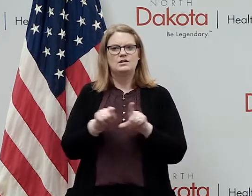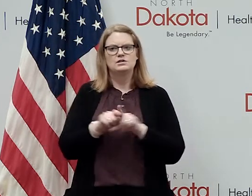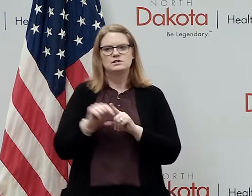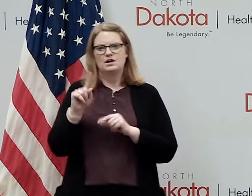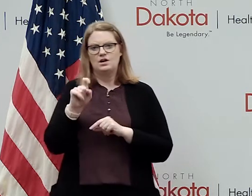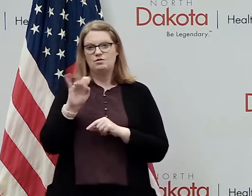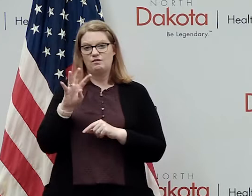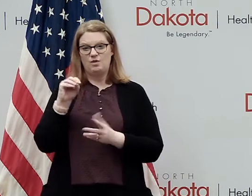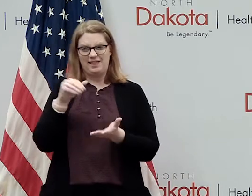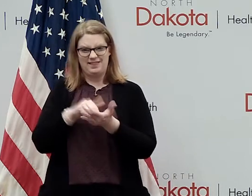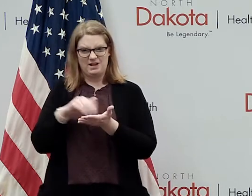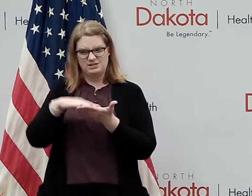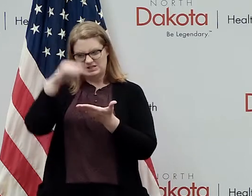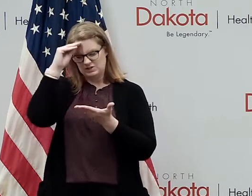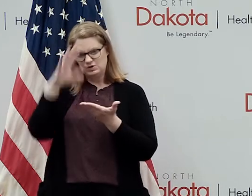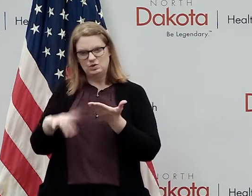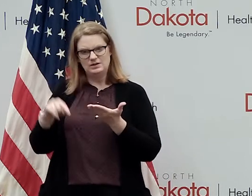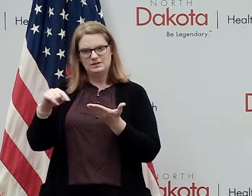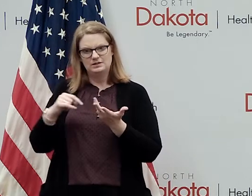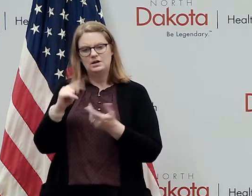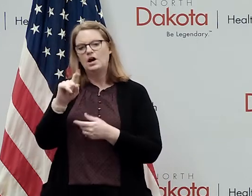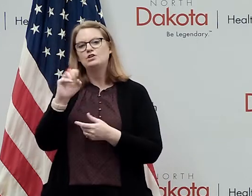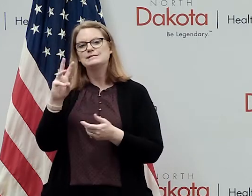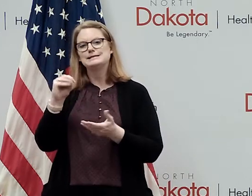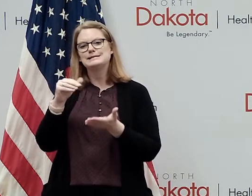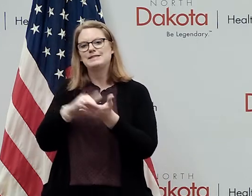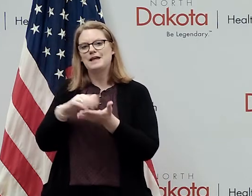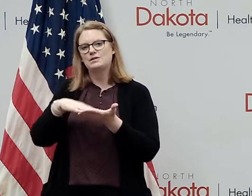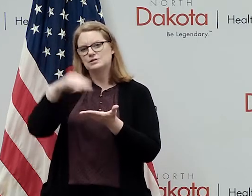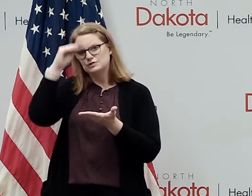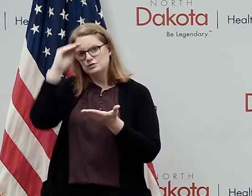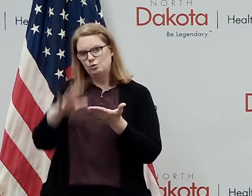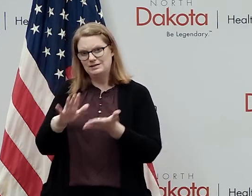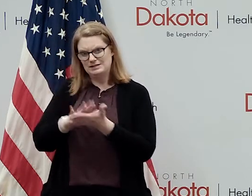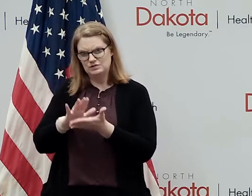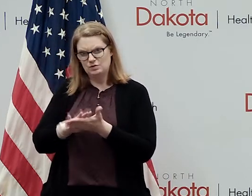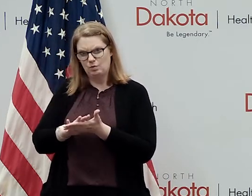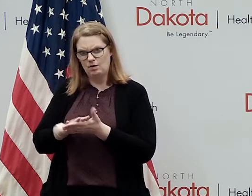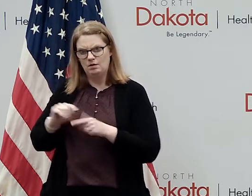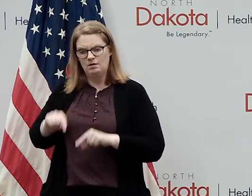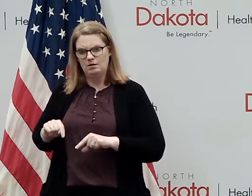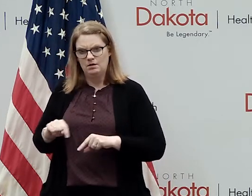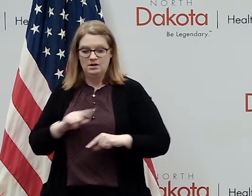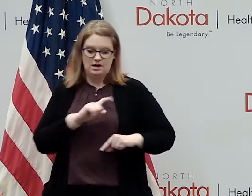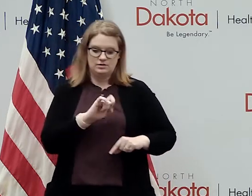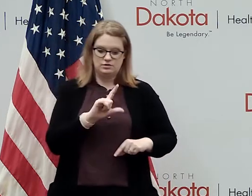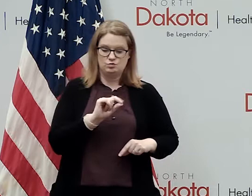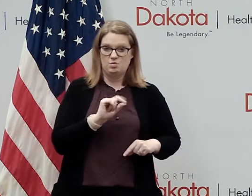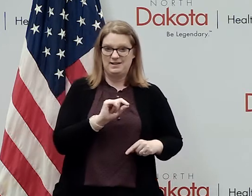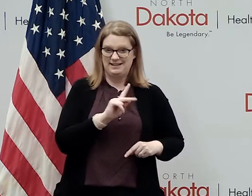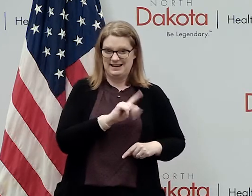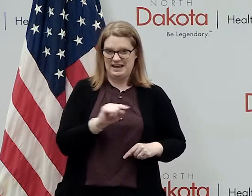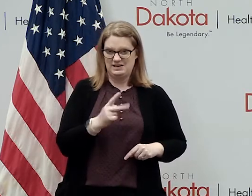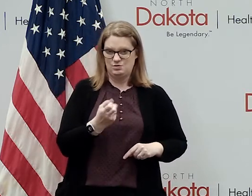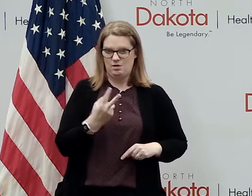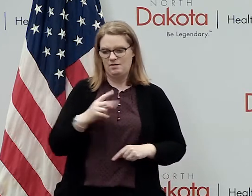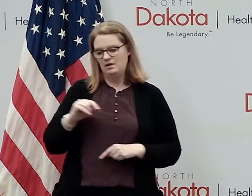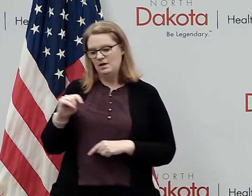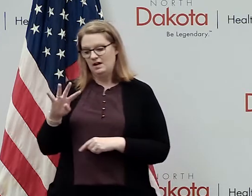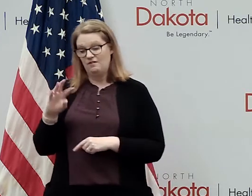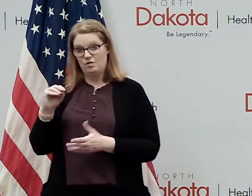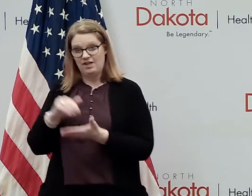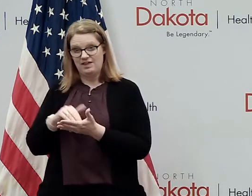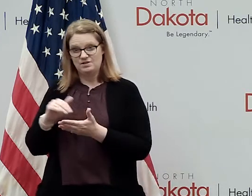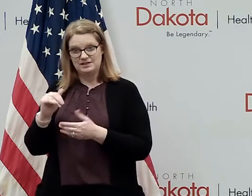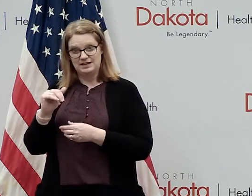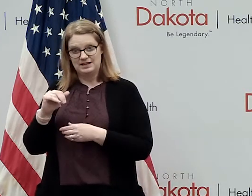140,000 students in school in North Dakota, or 160,000, call that 120 in K-12 and 40,000 in higher education. But as